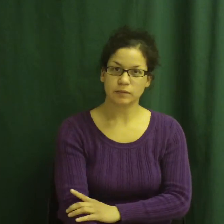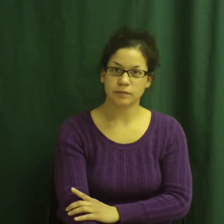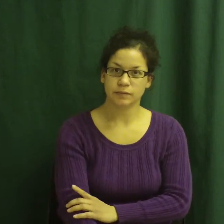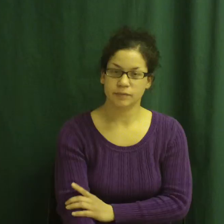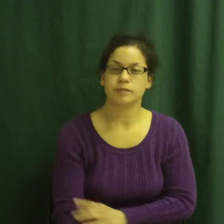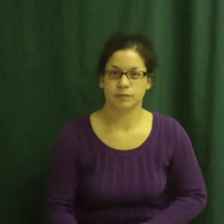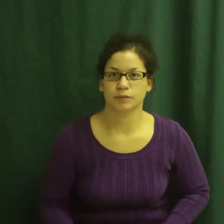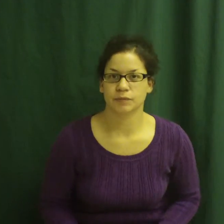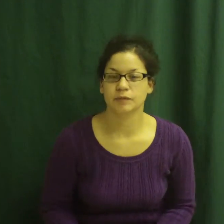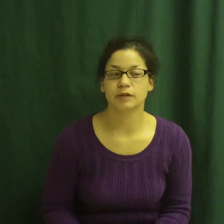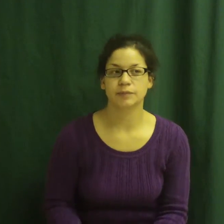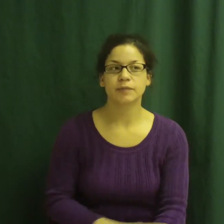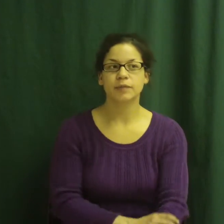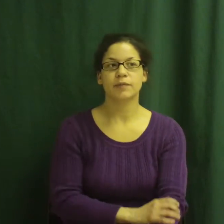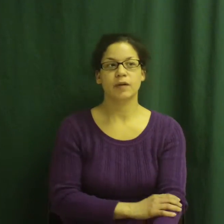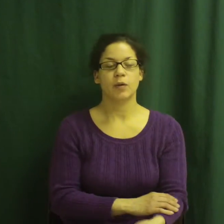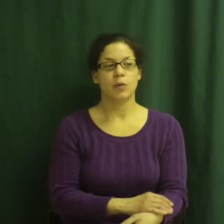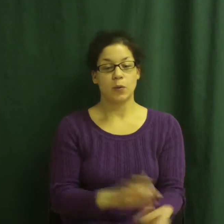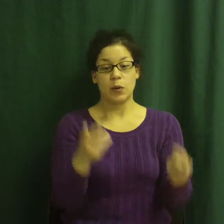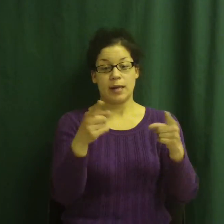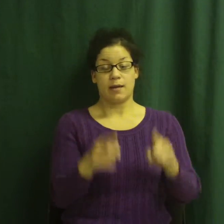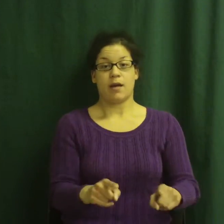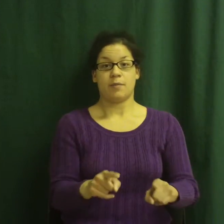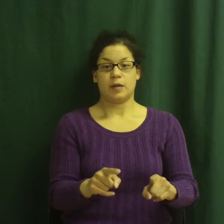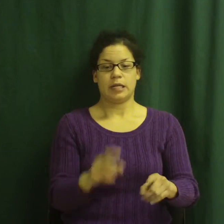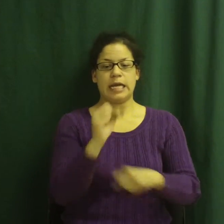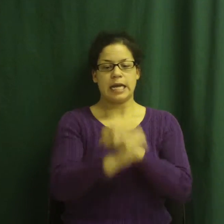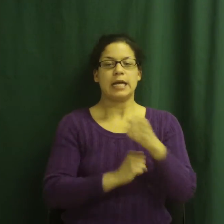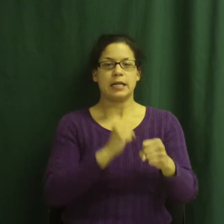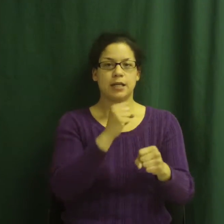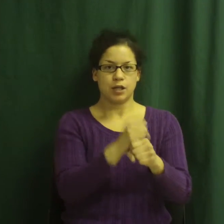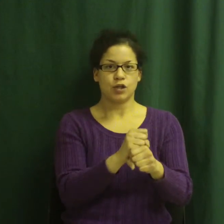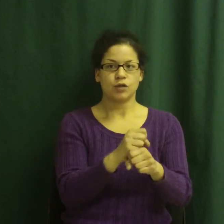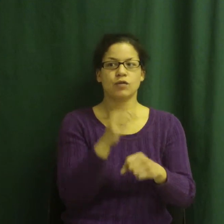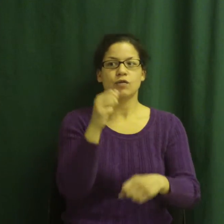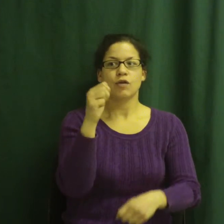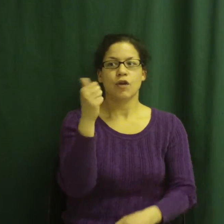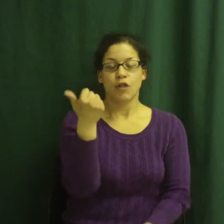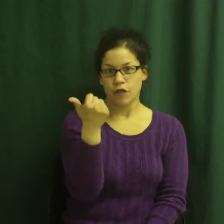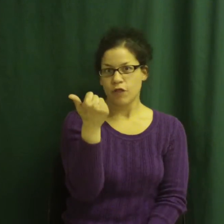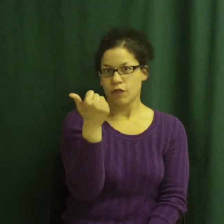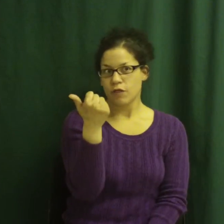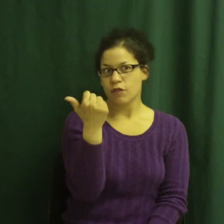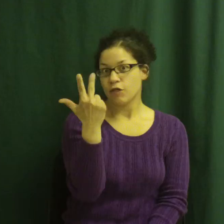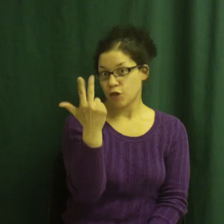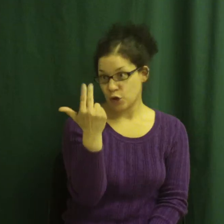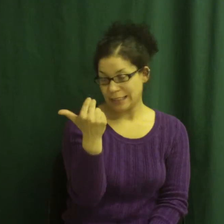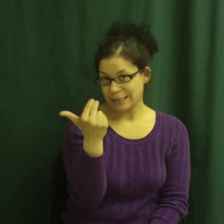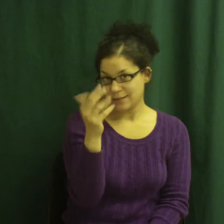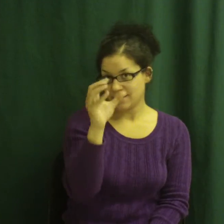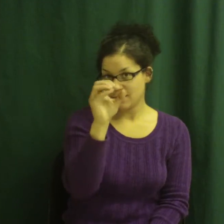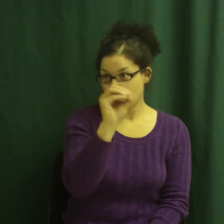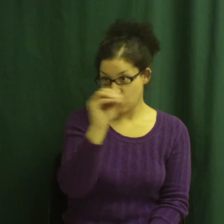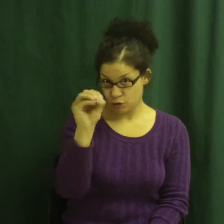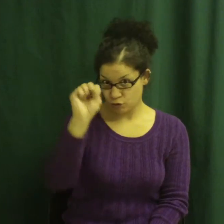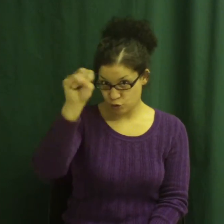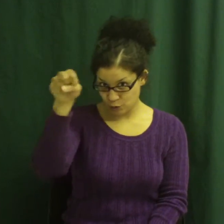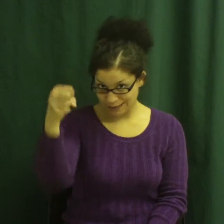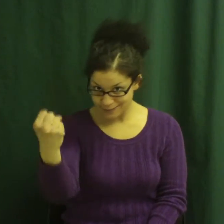During the 1300s, people didn't want to waste any food, so they often